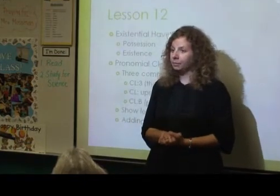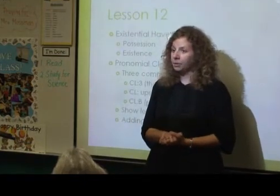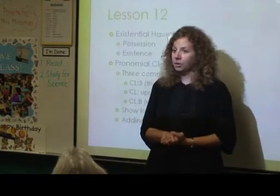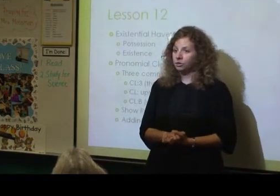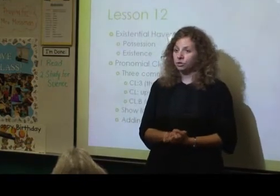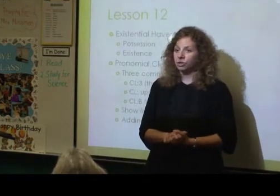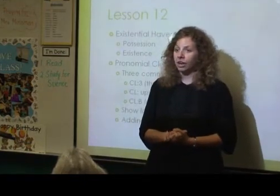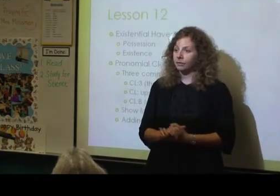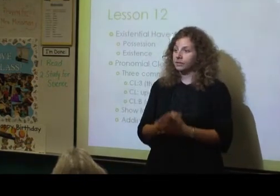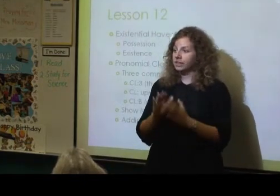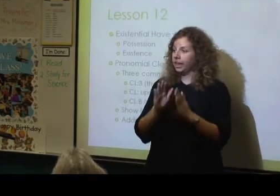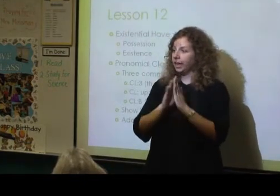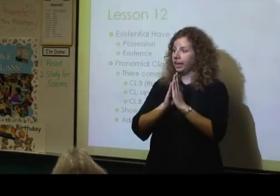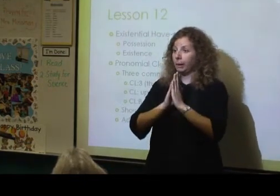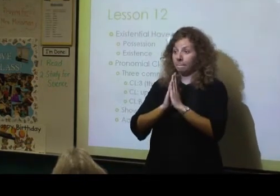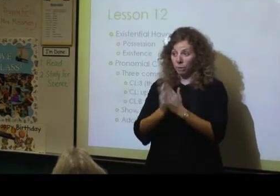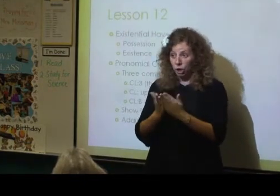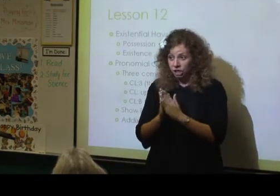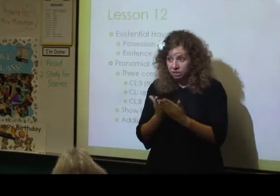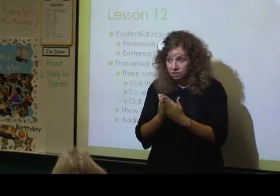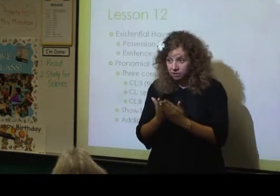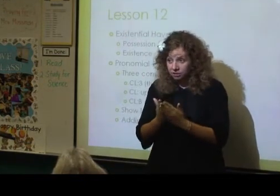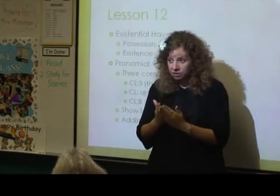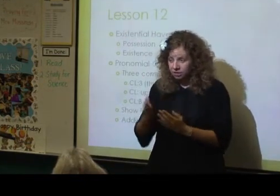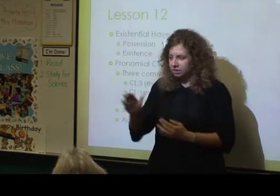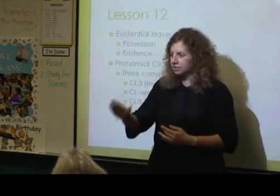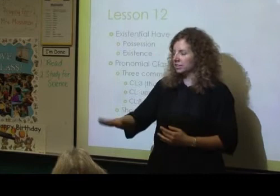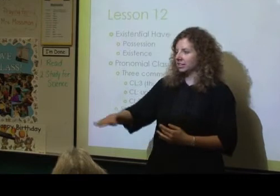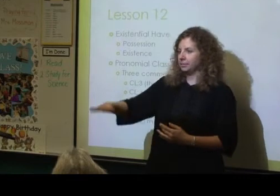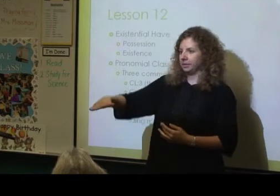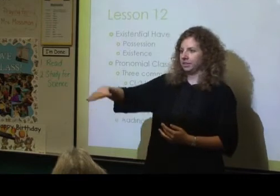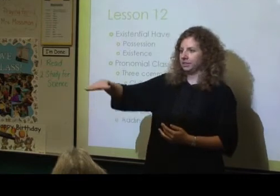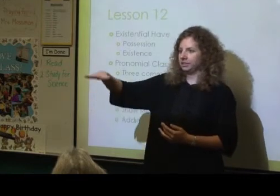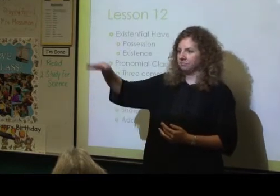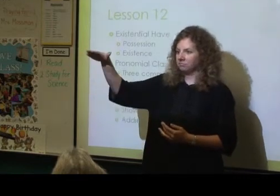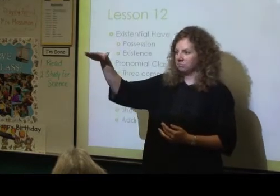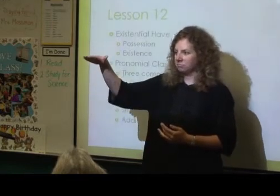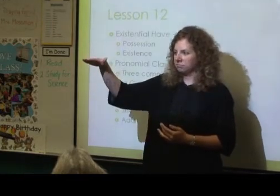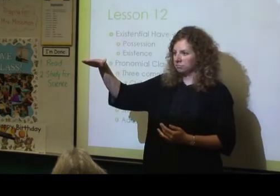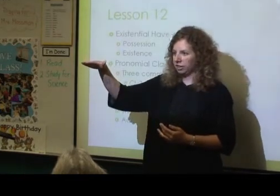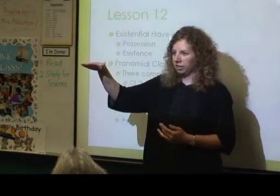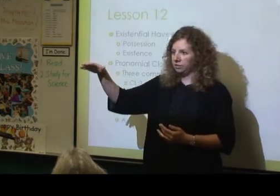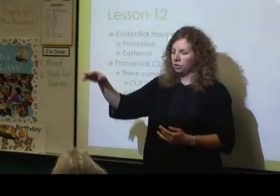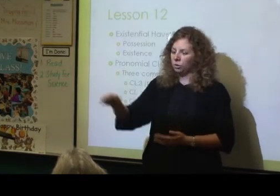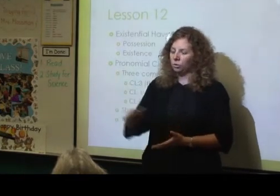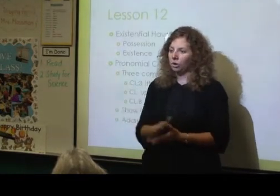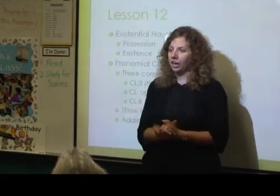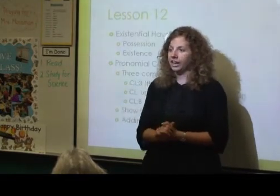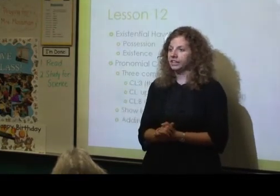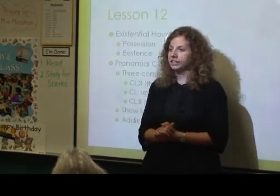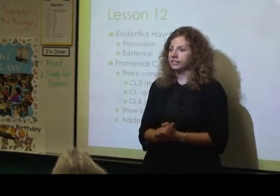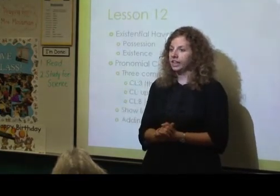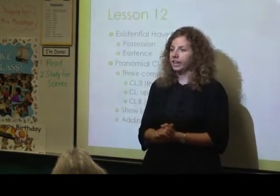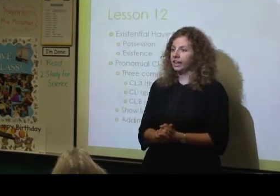up. So I would say books stacked up like this. Okay, or I could